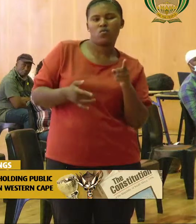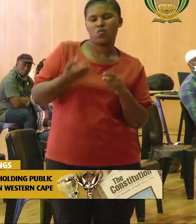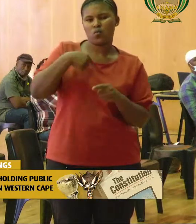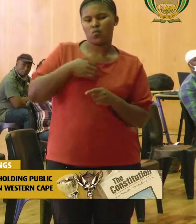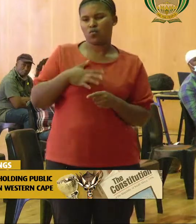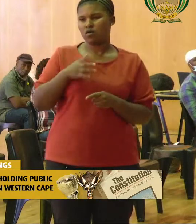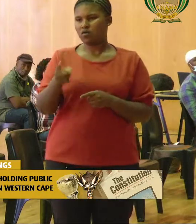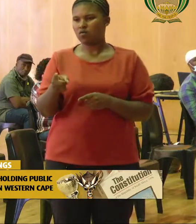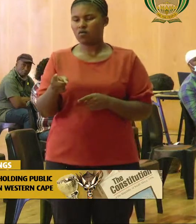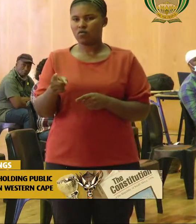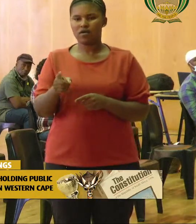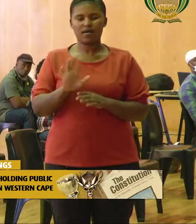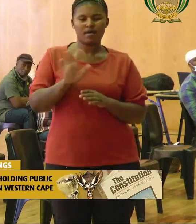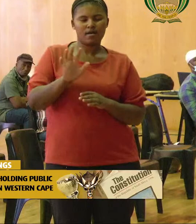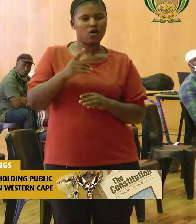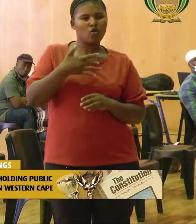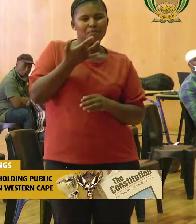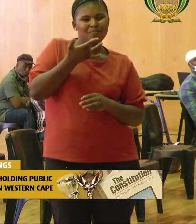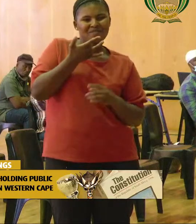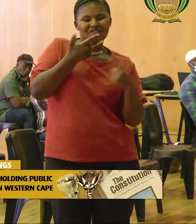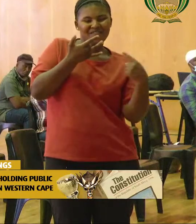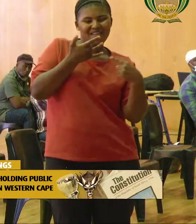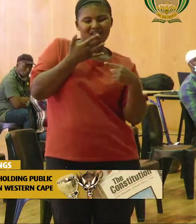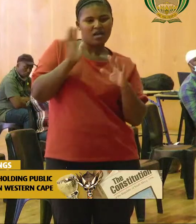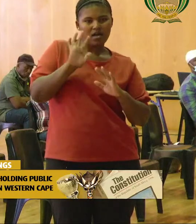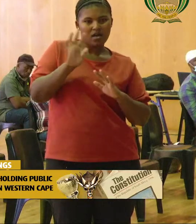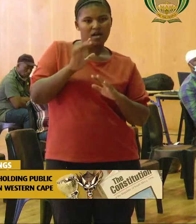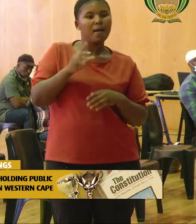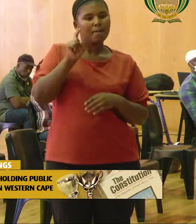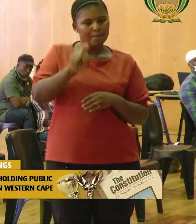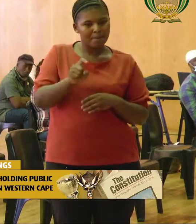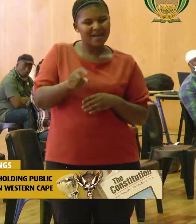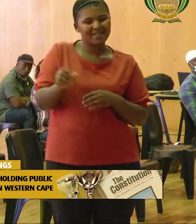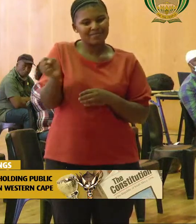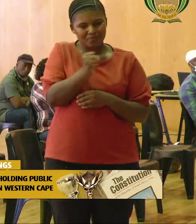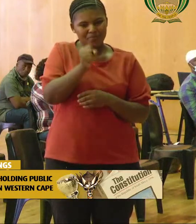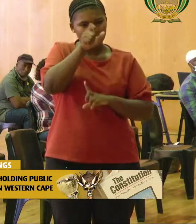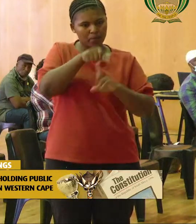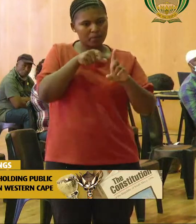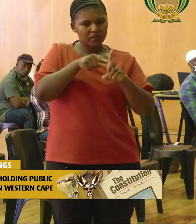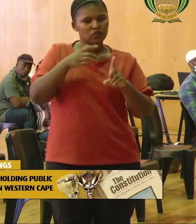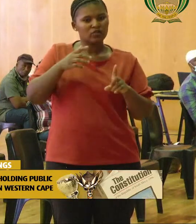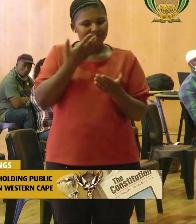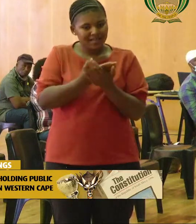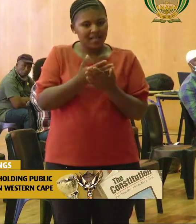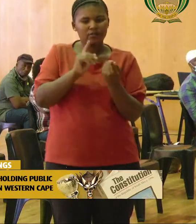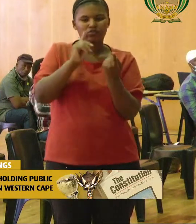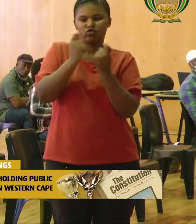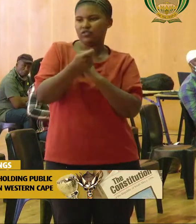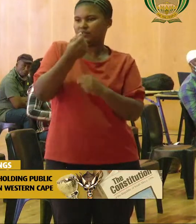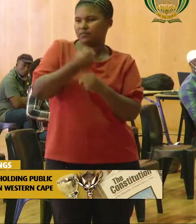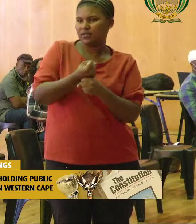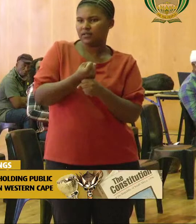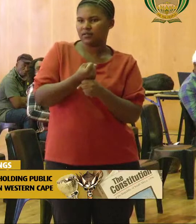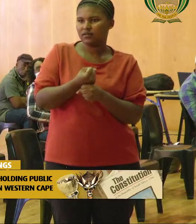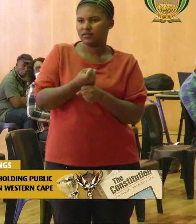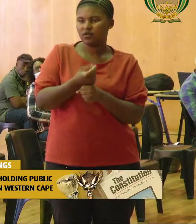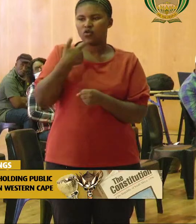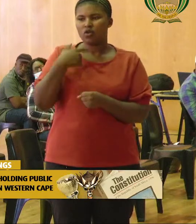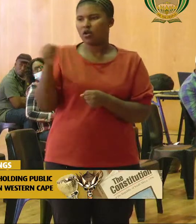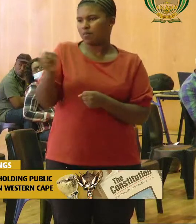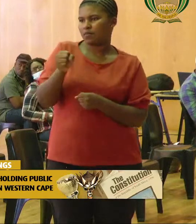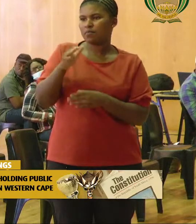law angafakwa umuntu because uya deserve and this person uzo deliverisha to the communities. Simfake because this is my